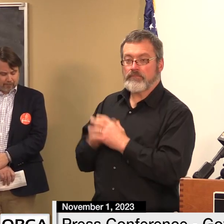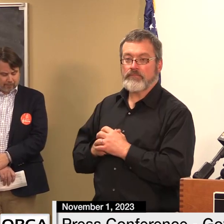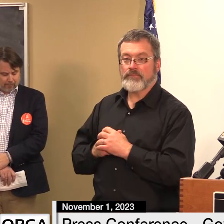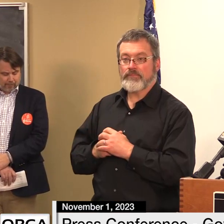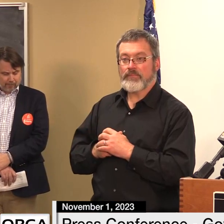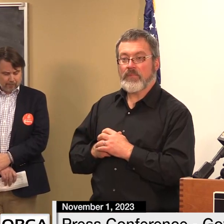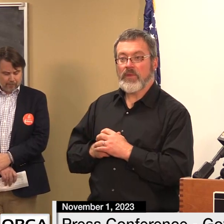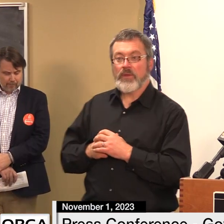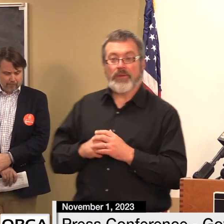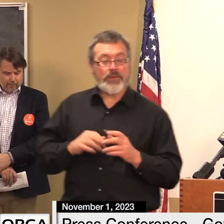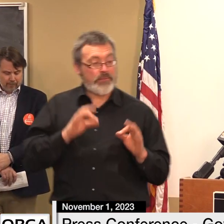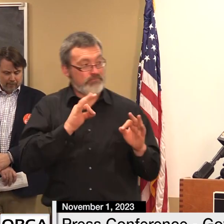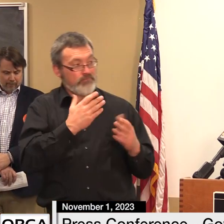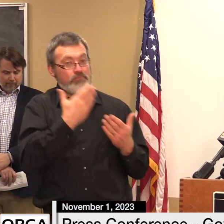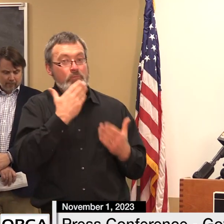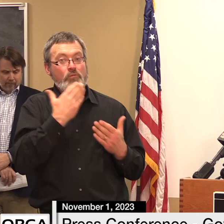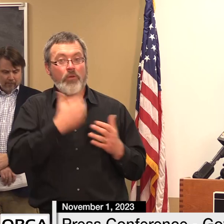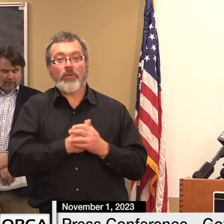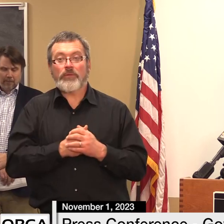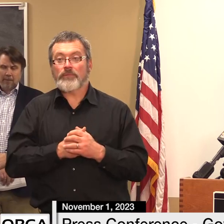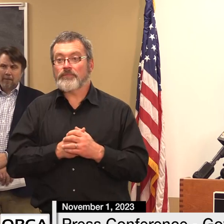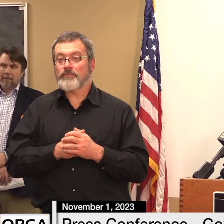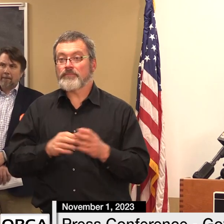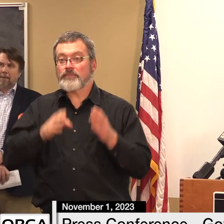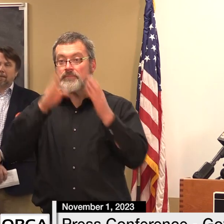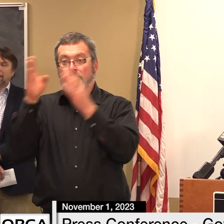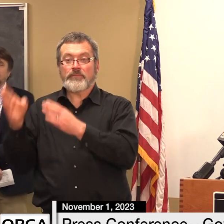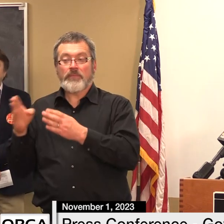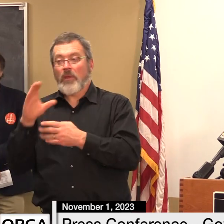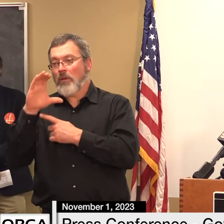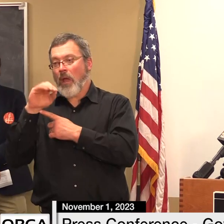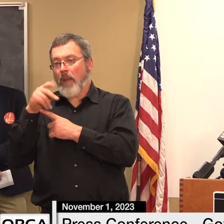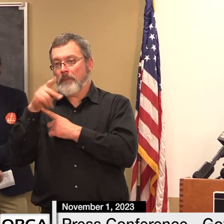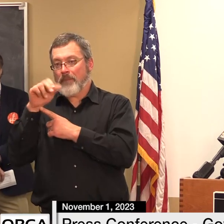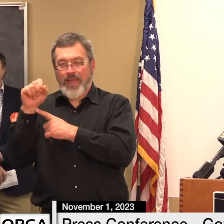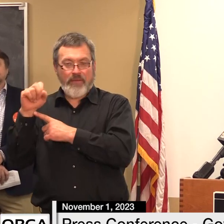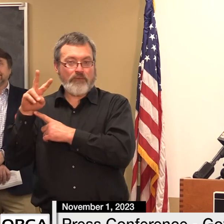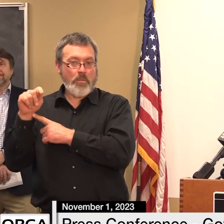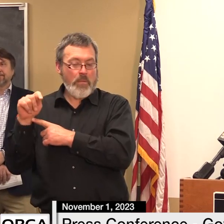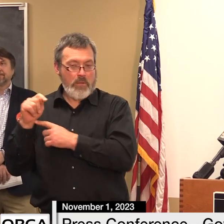Okay. Great. Thanks. Tom Davis, Compass, Vermont.